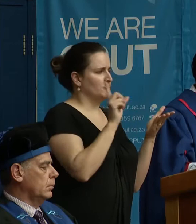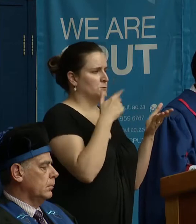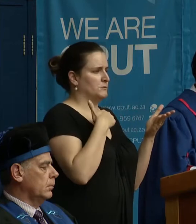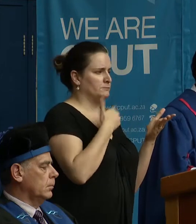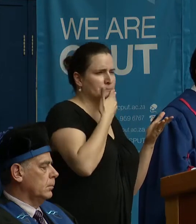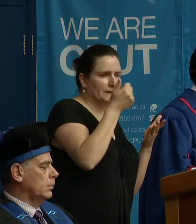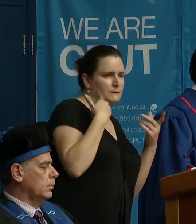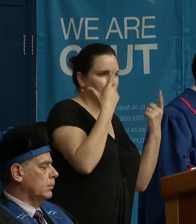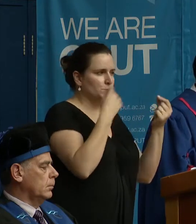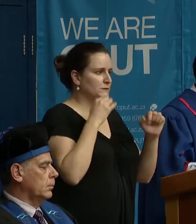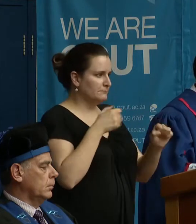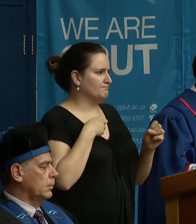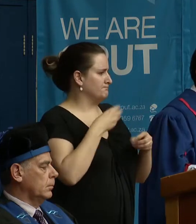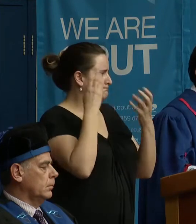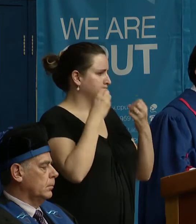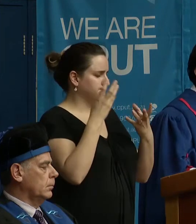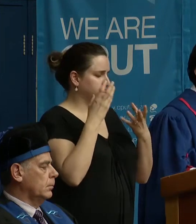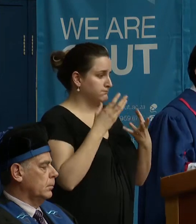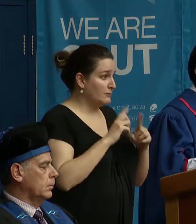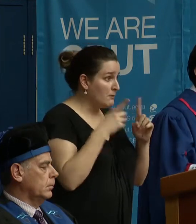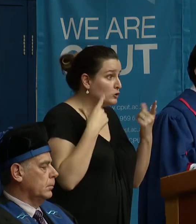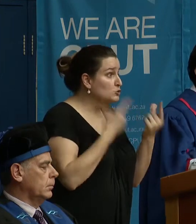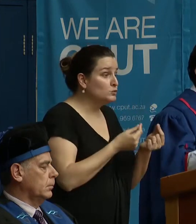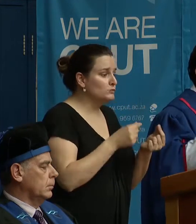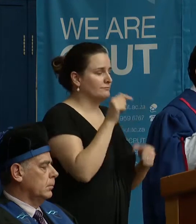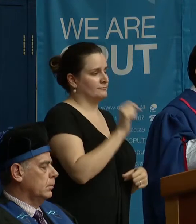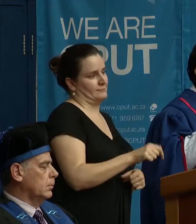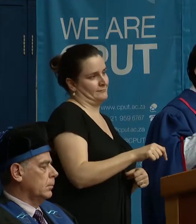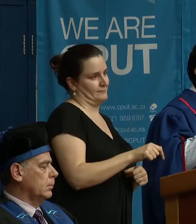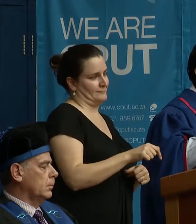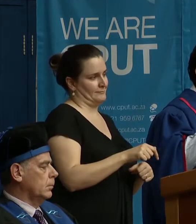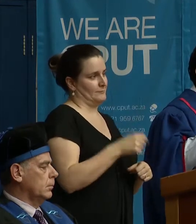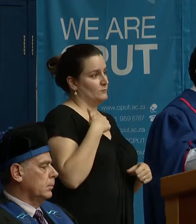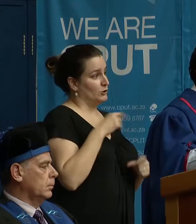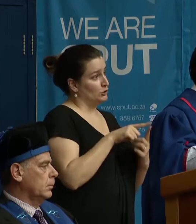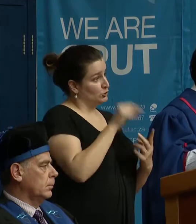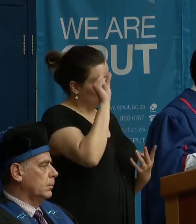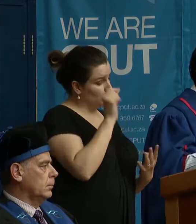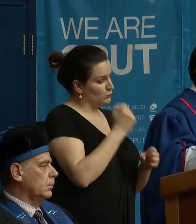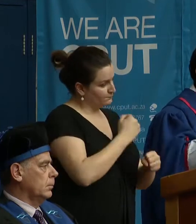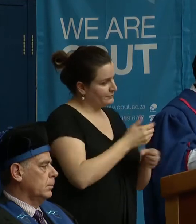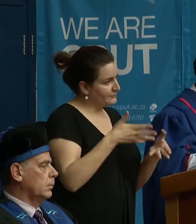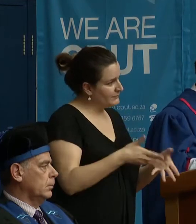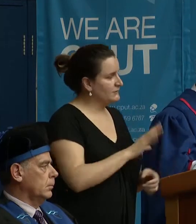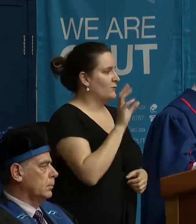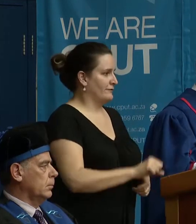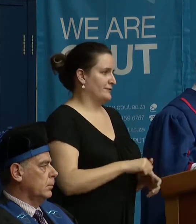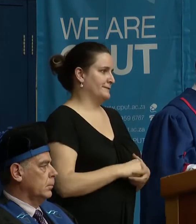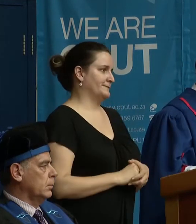global context, but that we would execute locally out of choice. In other words, we would choose to operate in South Africa and in